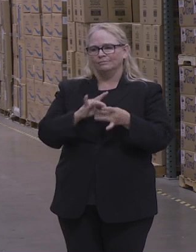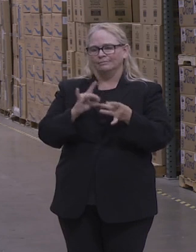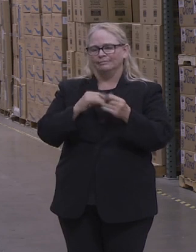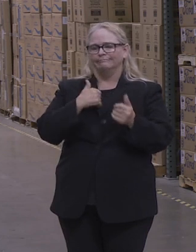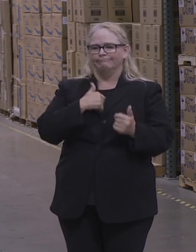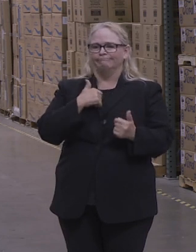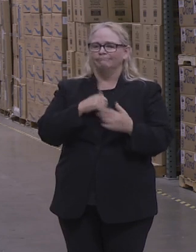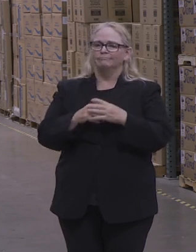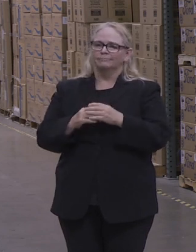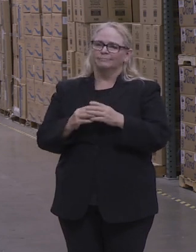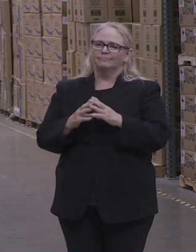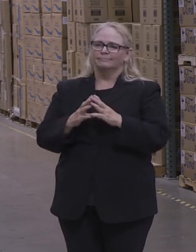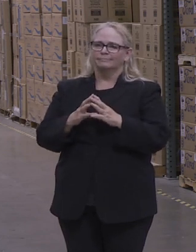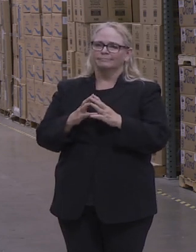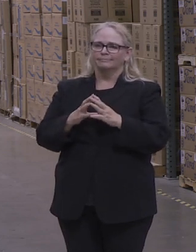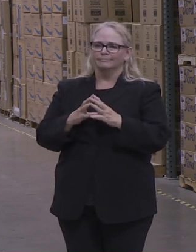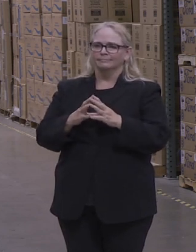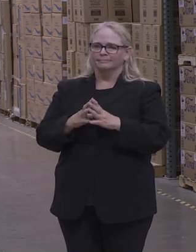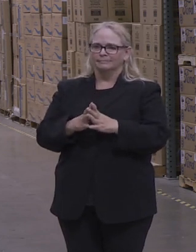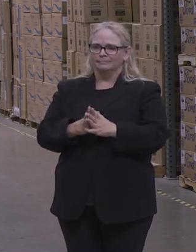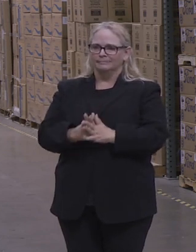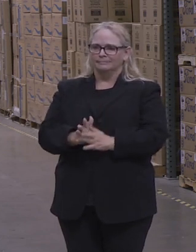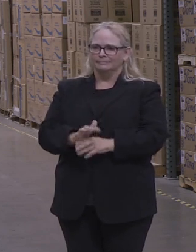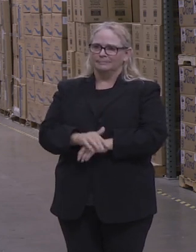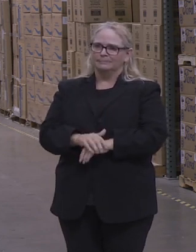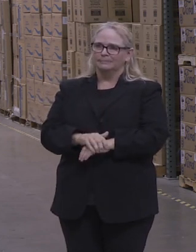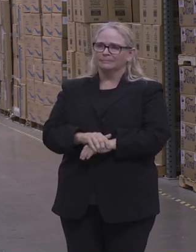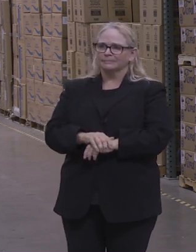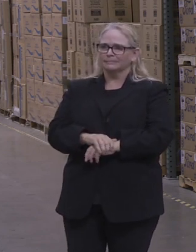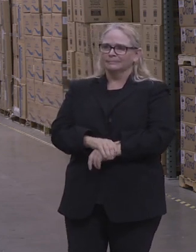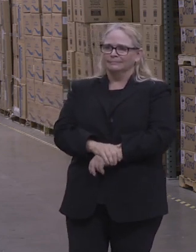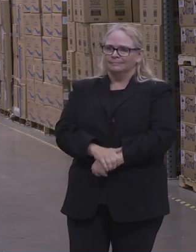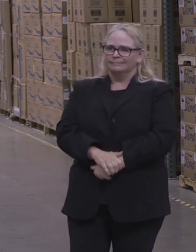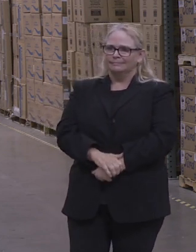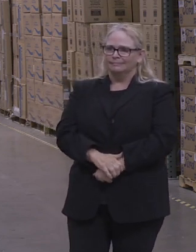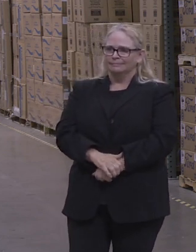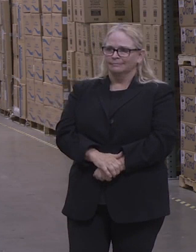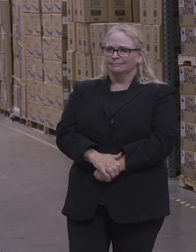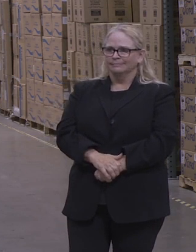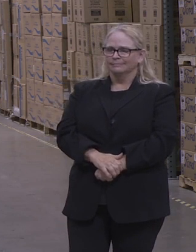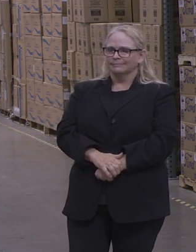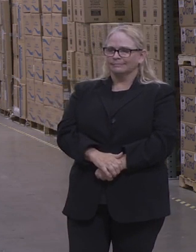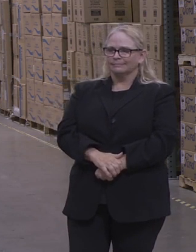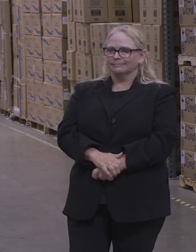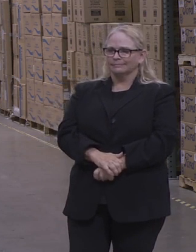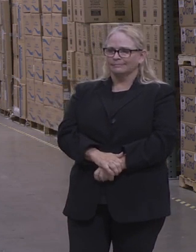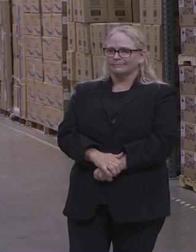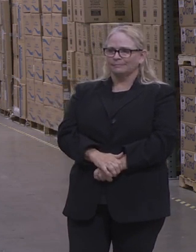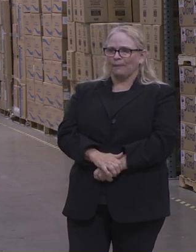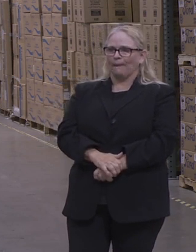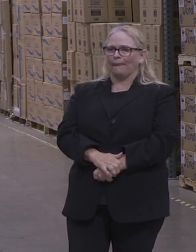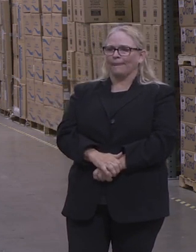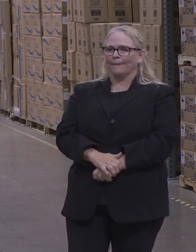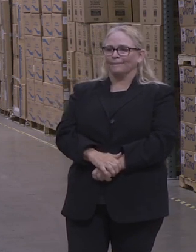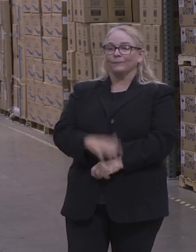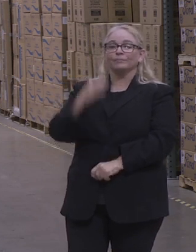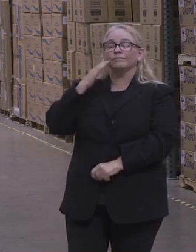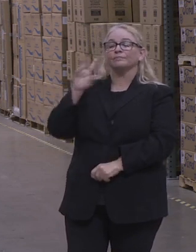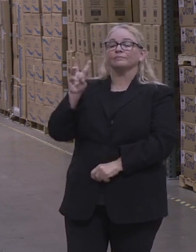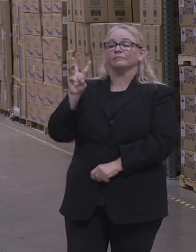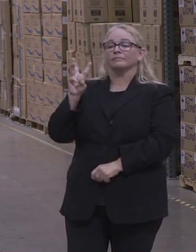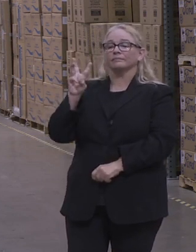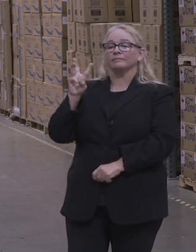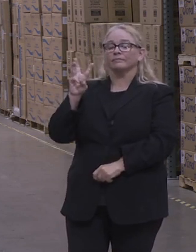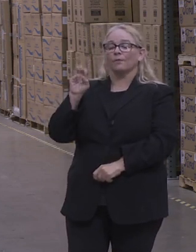so this is an editing challenge for you, perhaps more than it is anything else. But we've been doing a lot of webinars in this space to